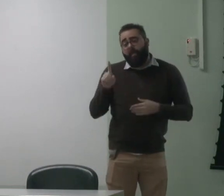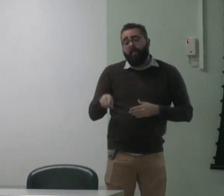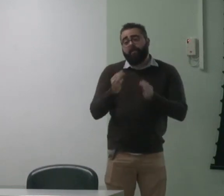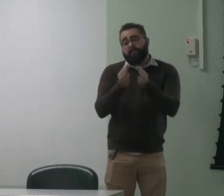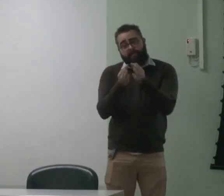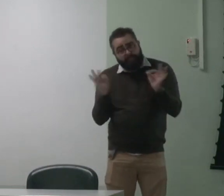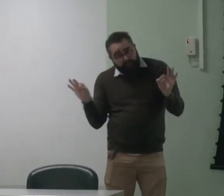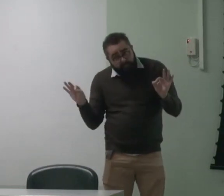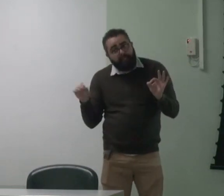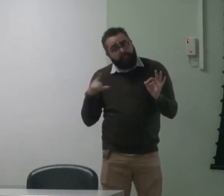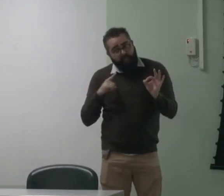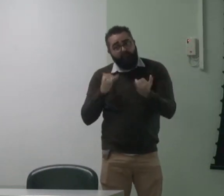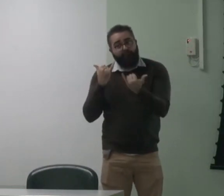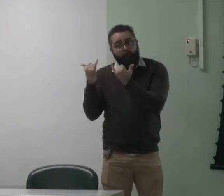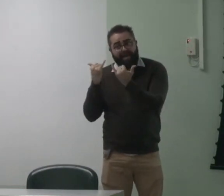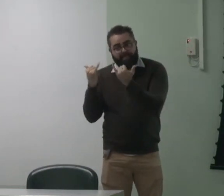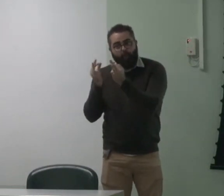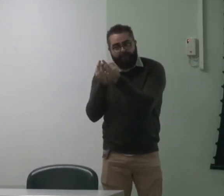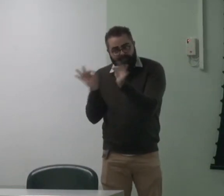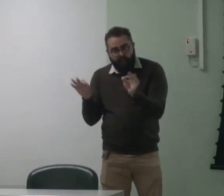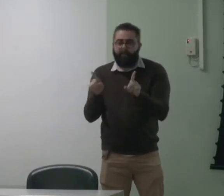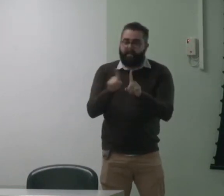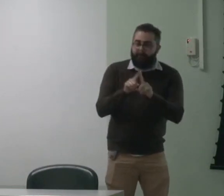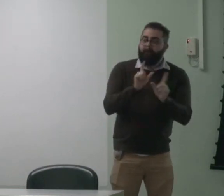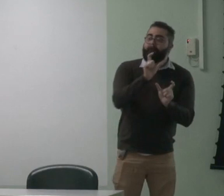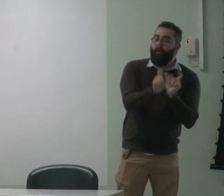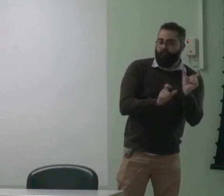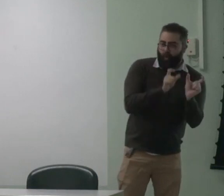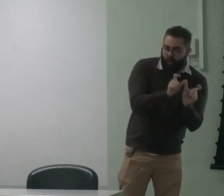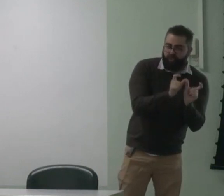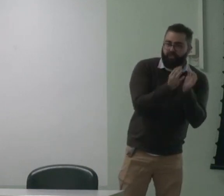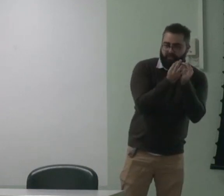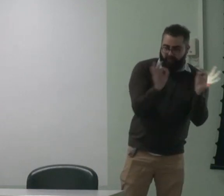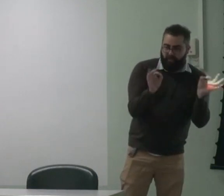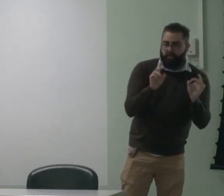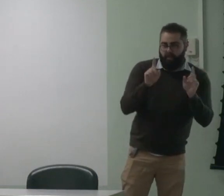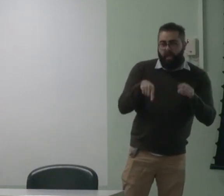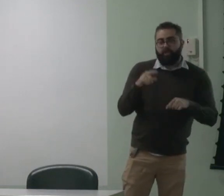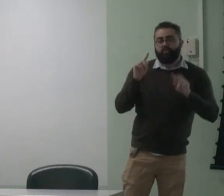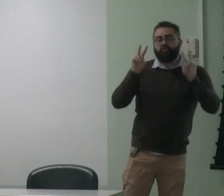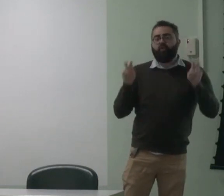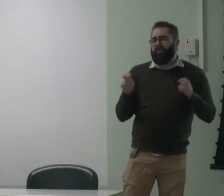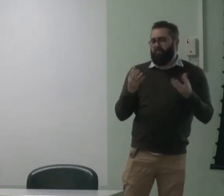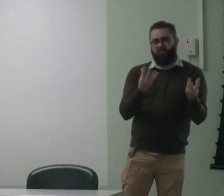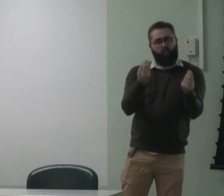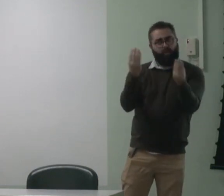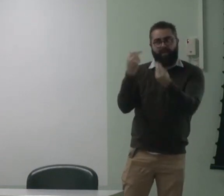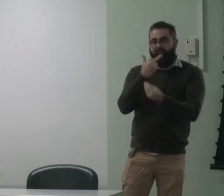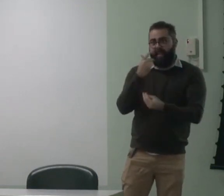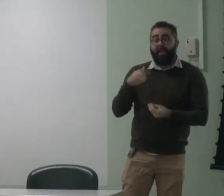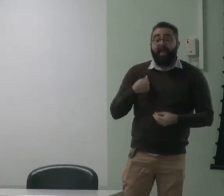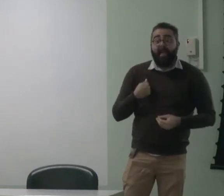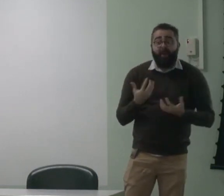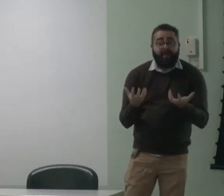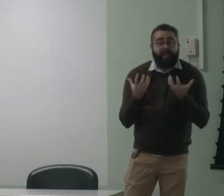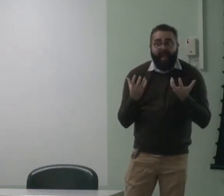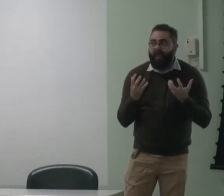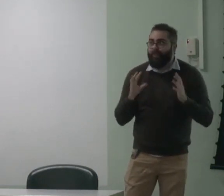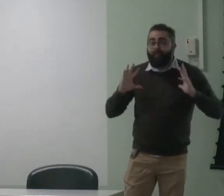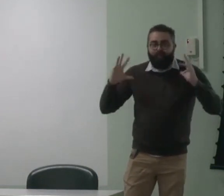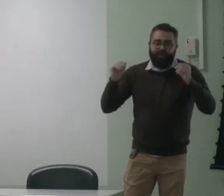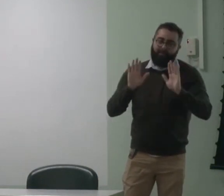also morphological annotation of the language data in as many languages as possible. So there